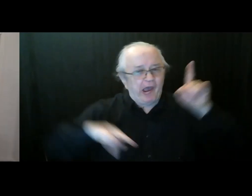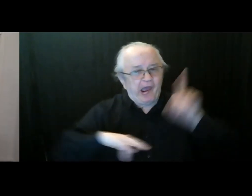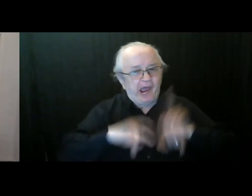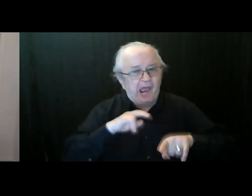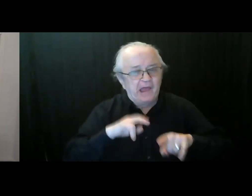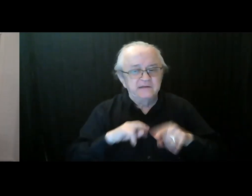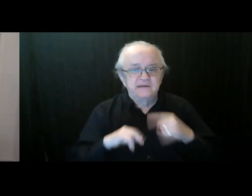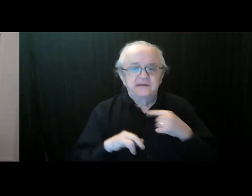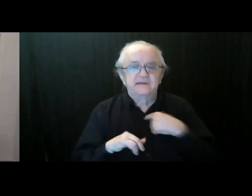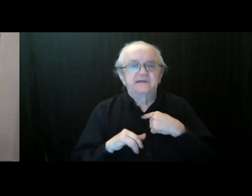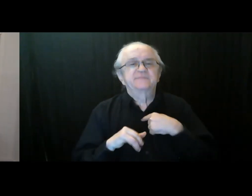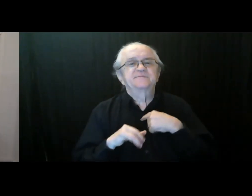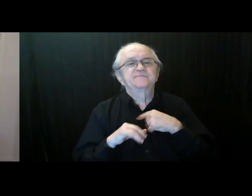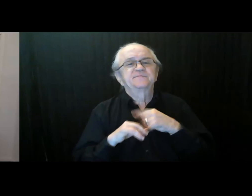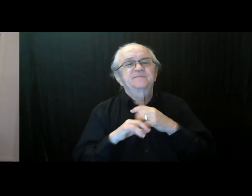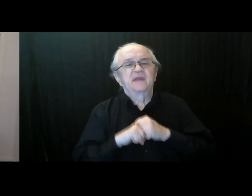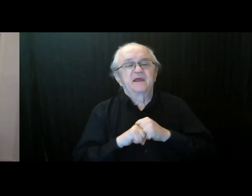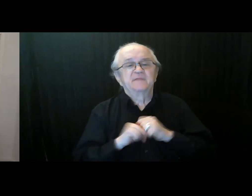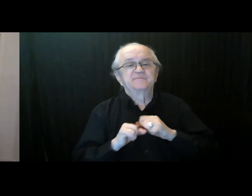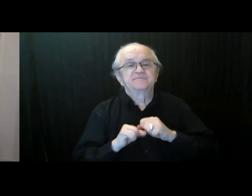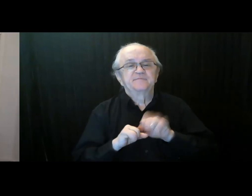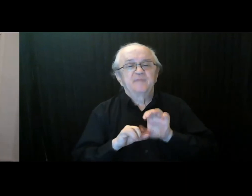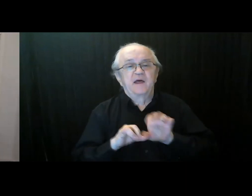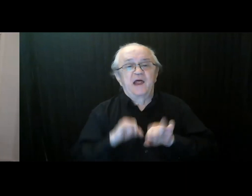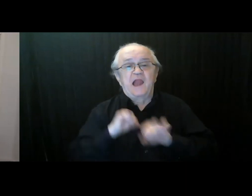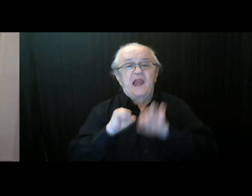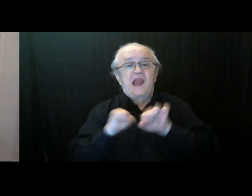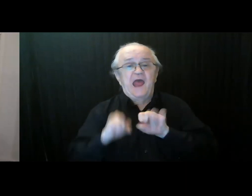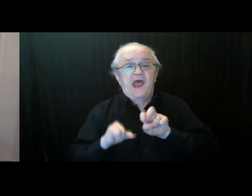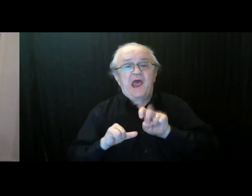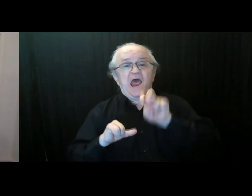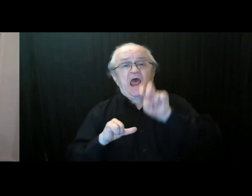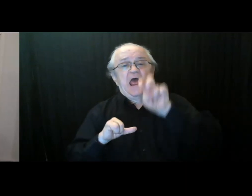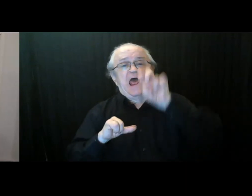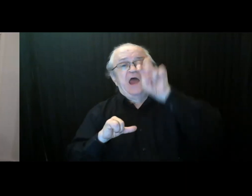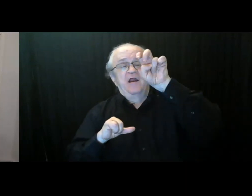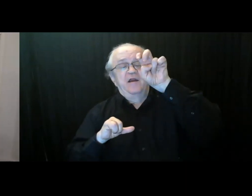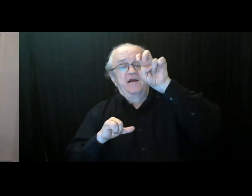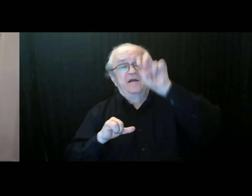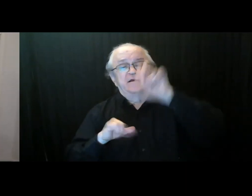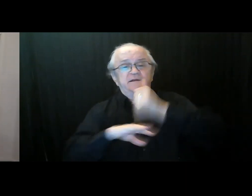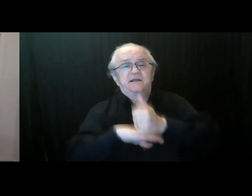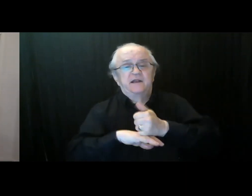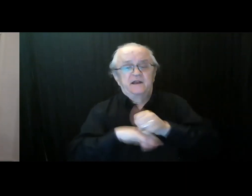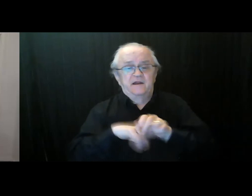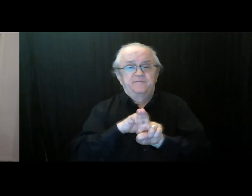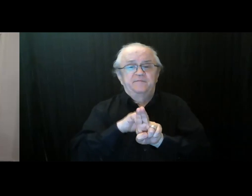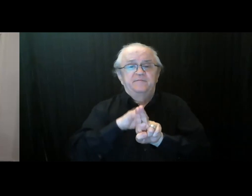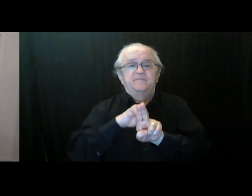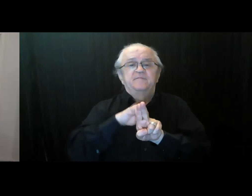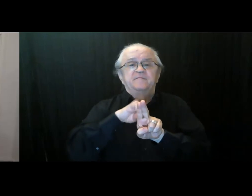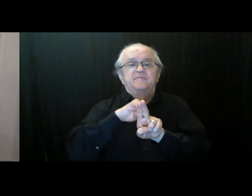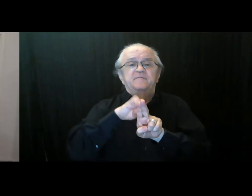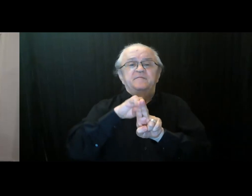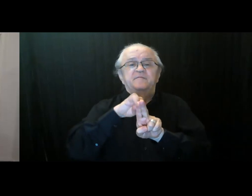I got my 6-foot stepladder out of the garage, set it up, climbed up to the top of the stepladder,